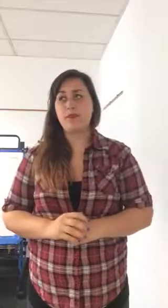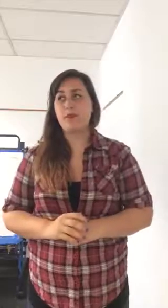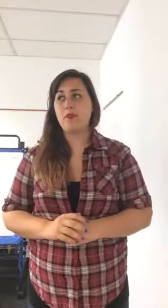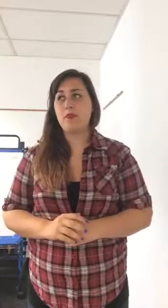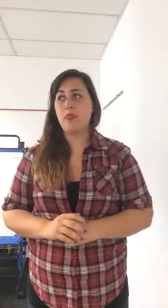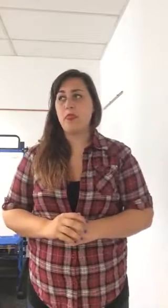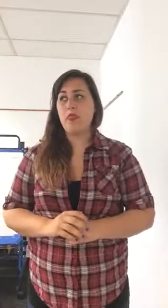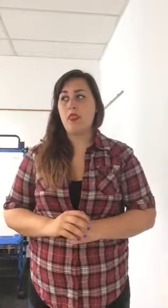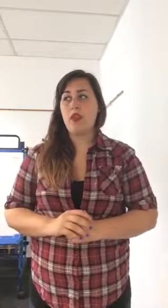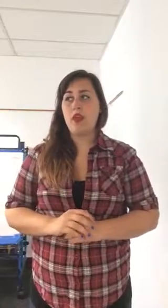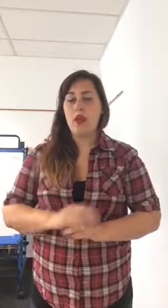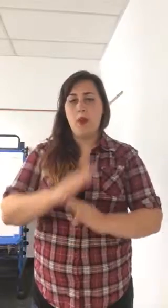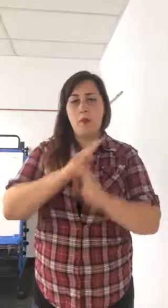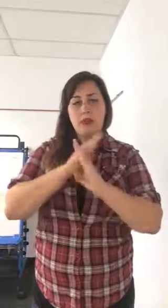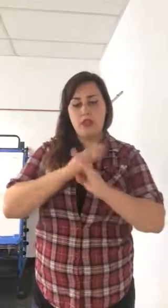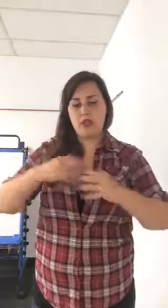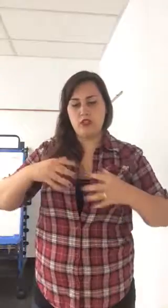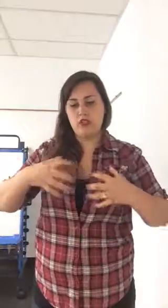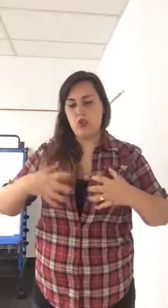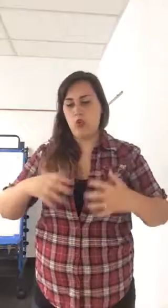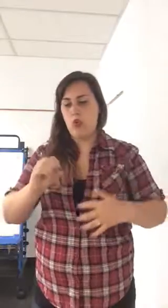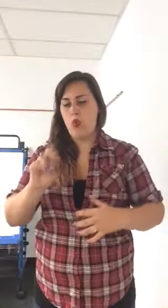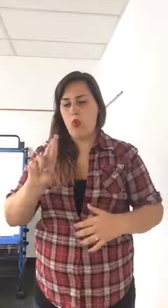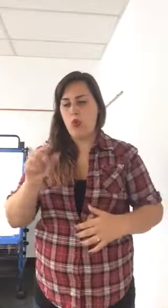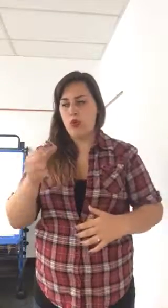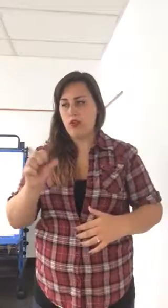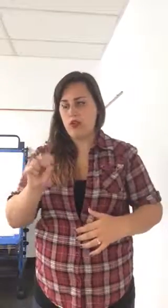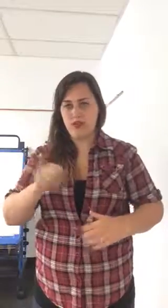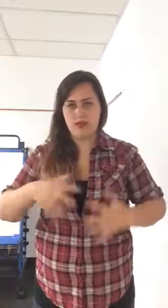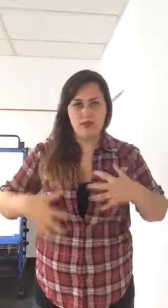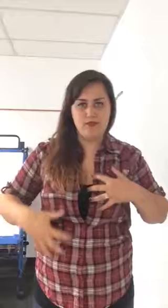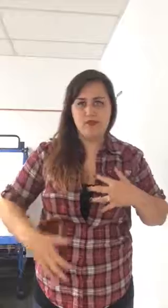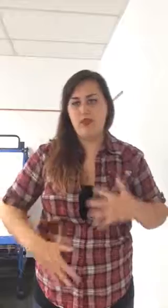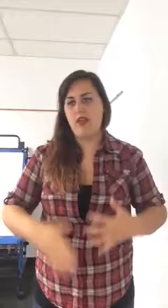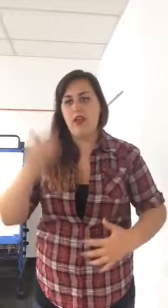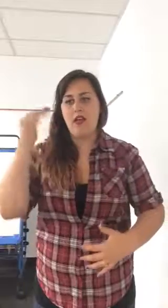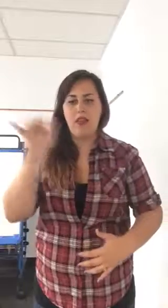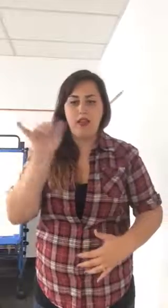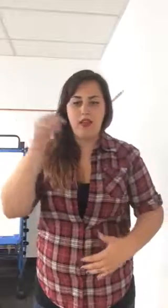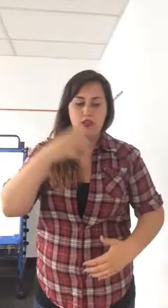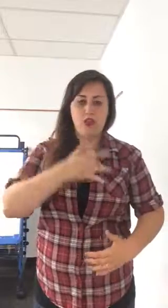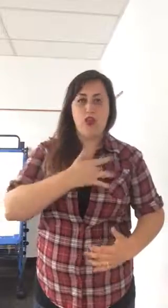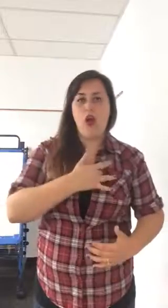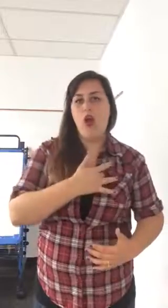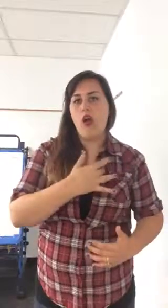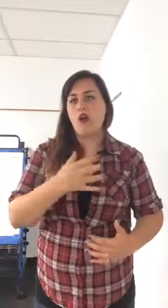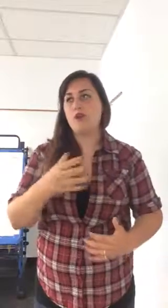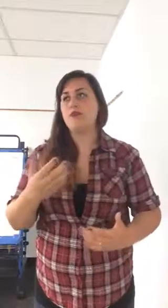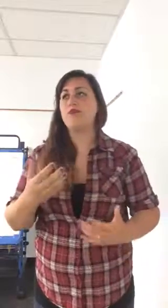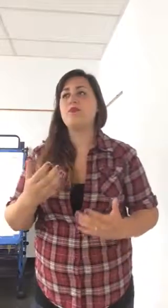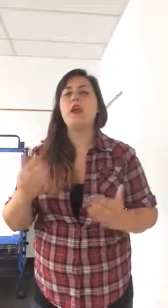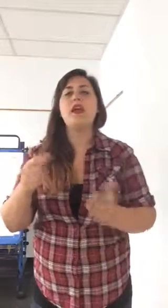organs by, because it's hard and Okay, give me an example of an organ that's protected by the skeletal system. Go ahead,